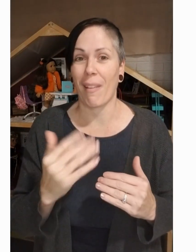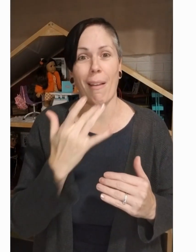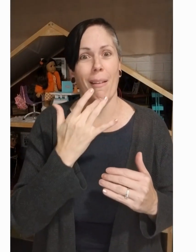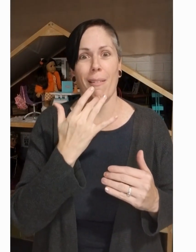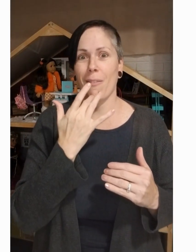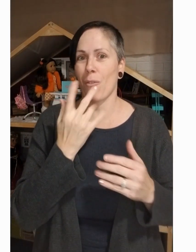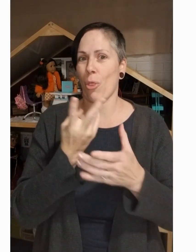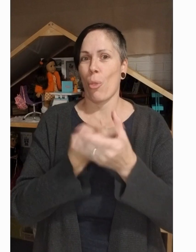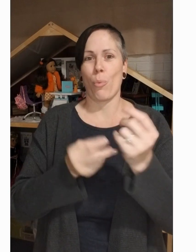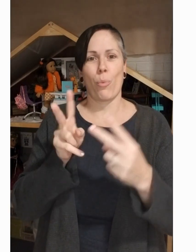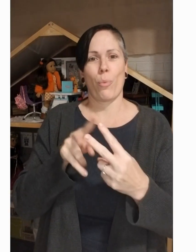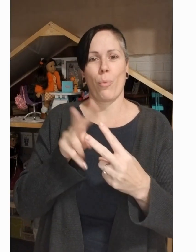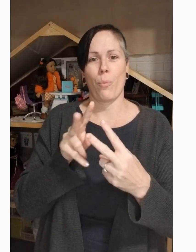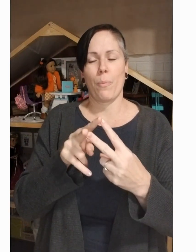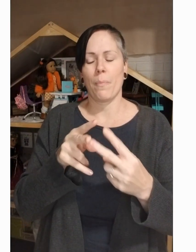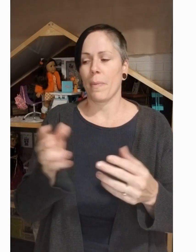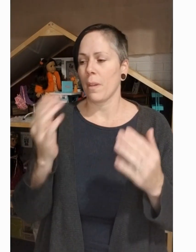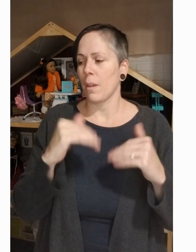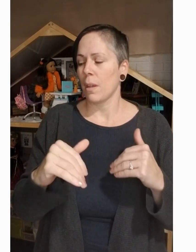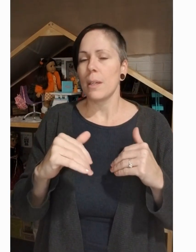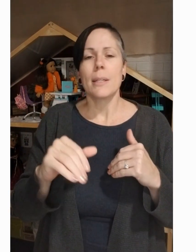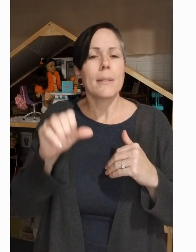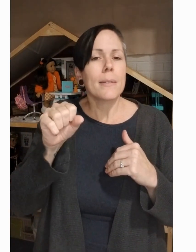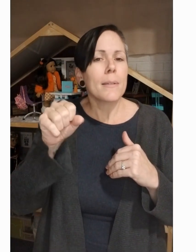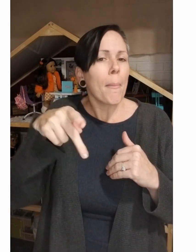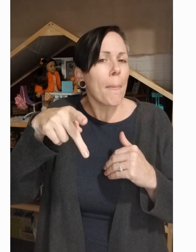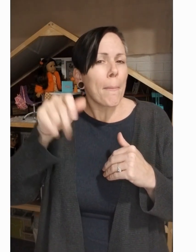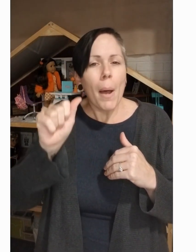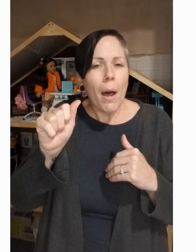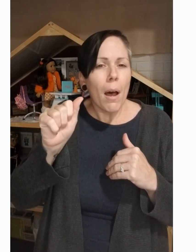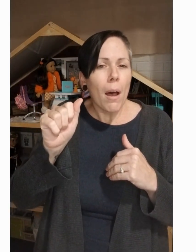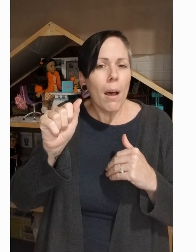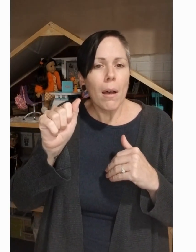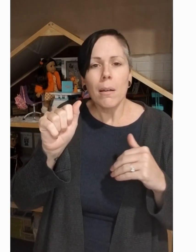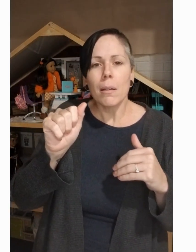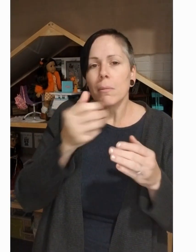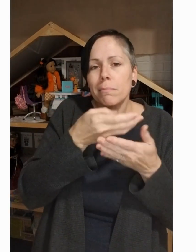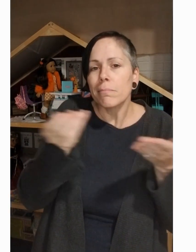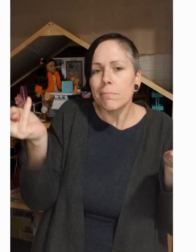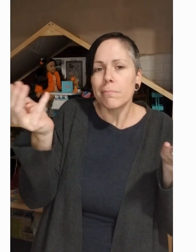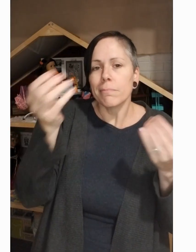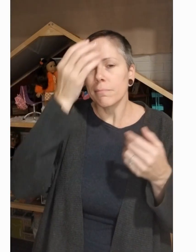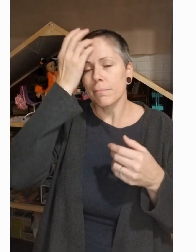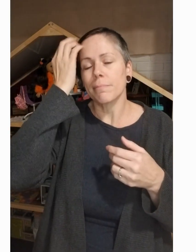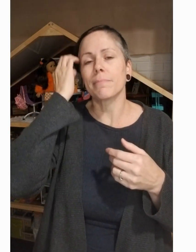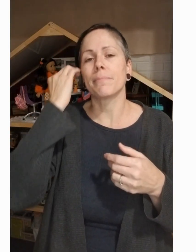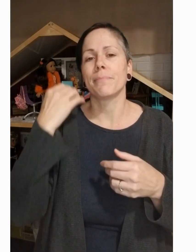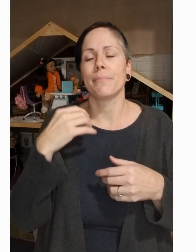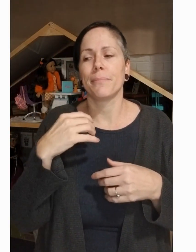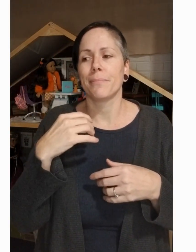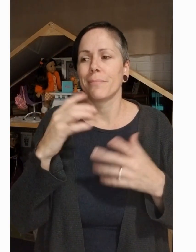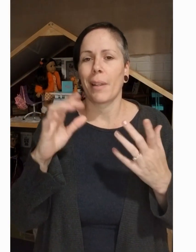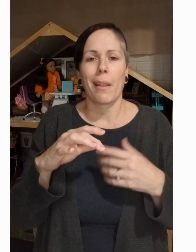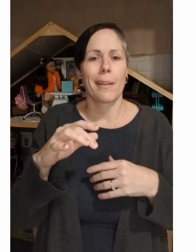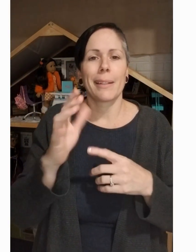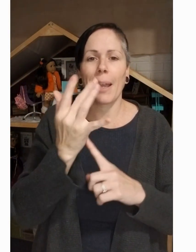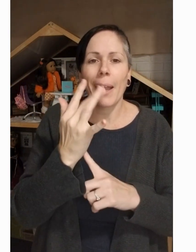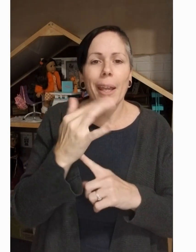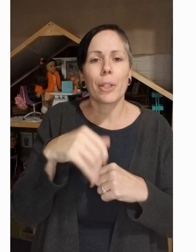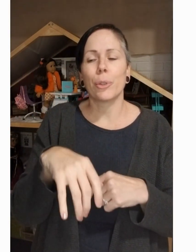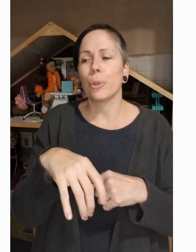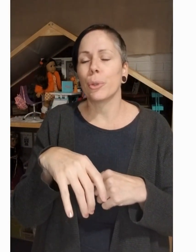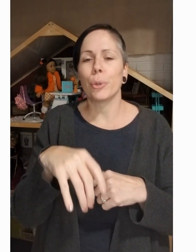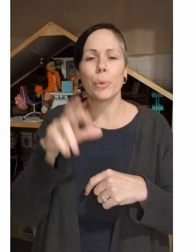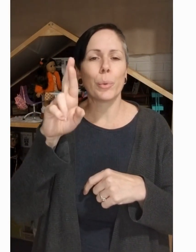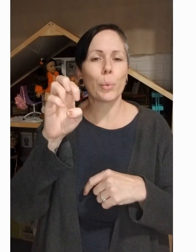a candle and some like reed diffuser, oil diffuser kind of things. And probably the